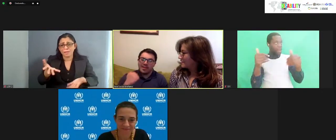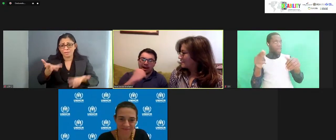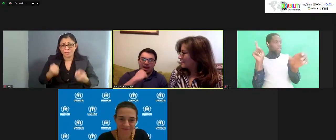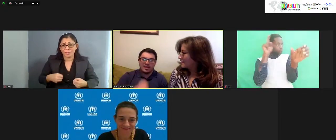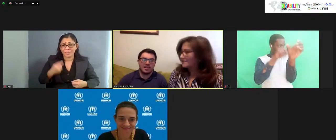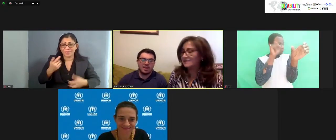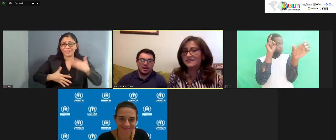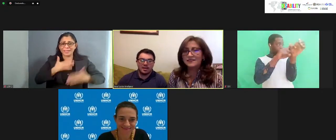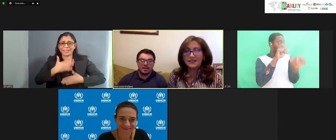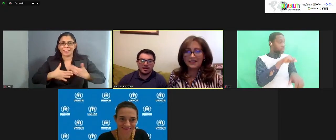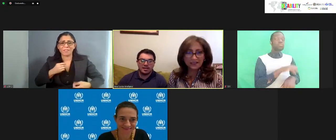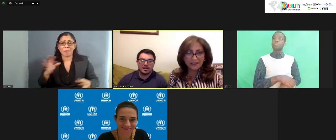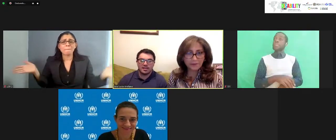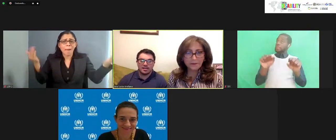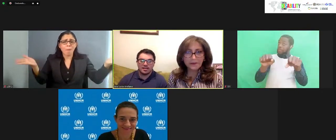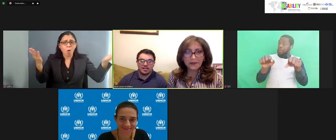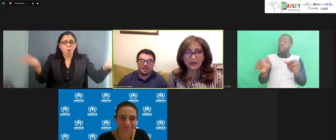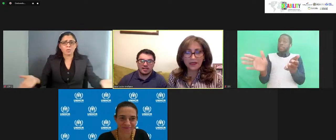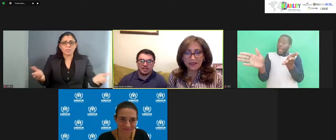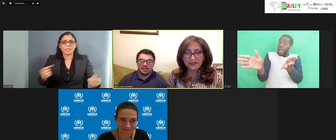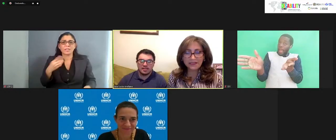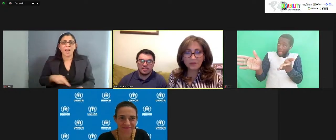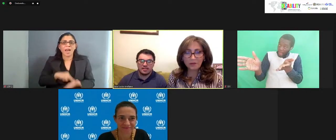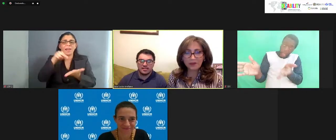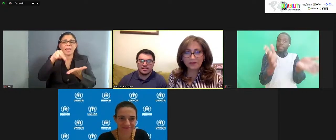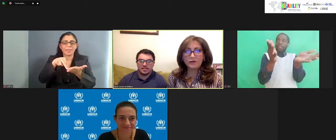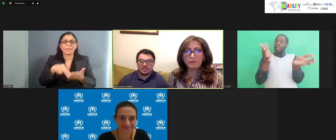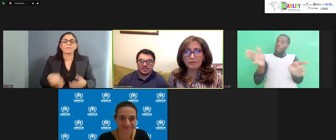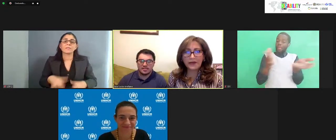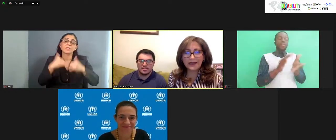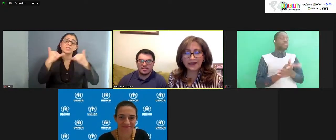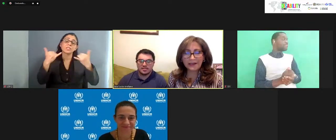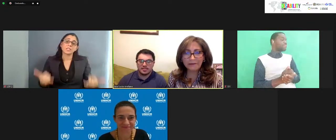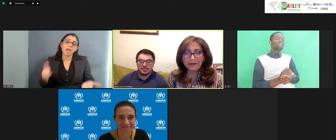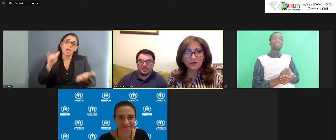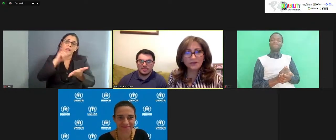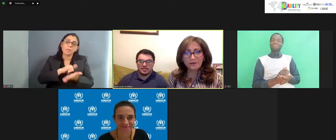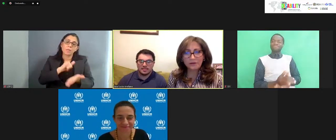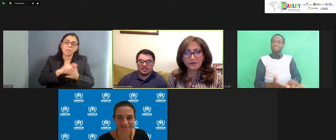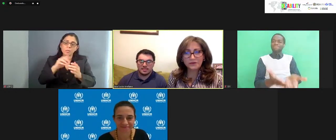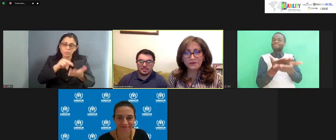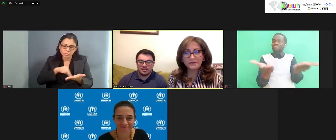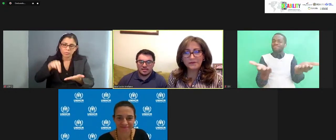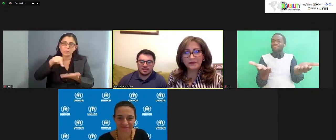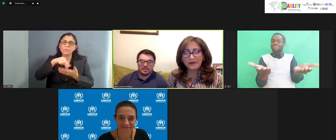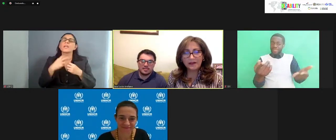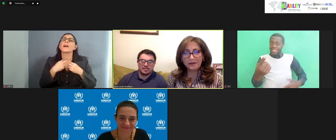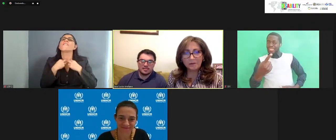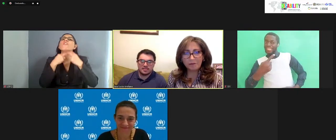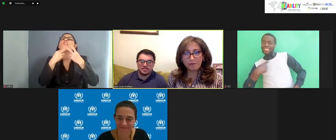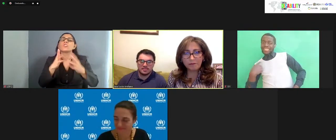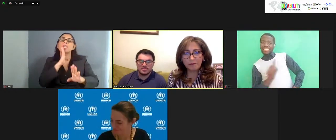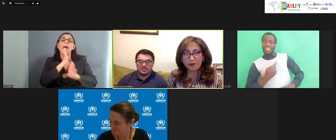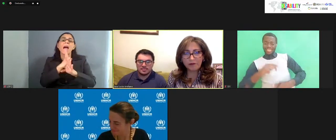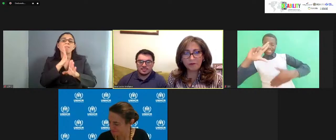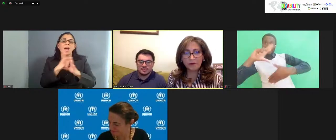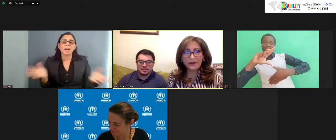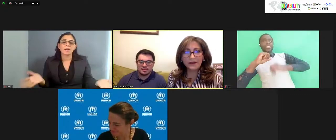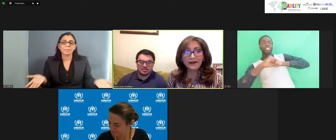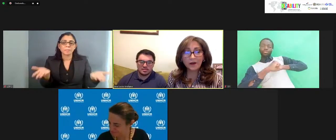so should we encourage everyone to register yes carry on this is the moment to raise our